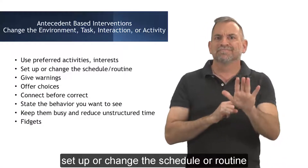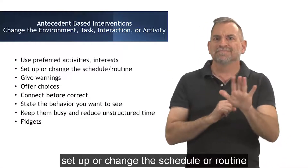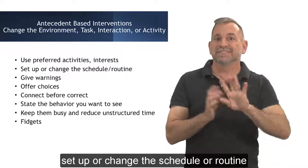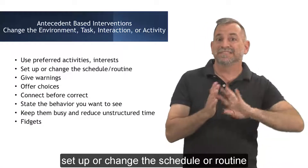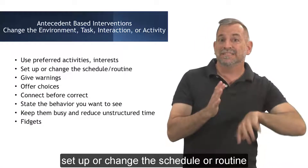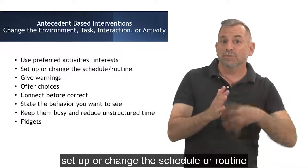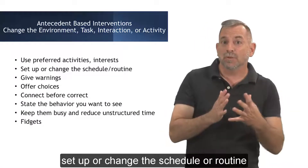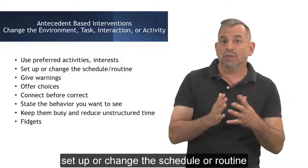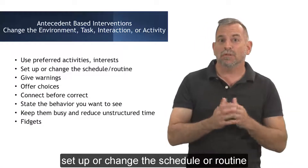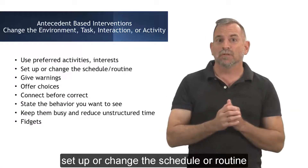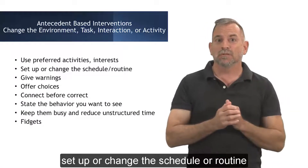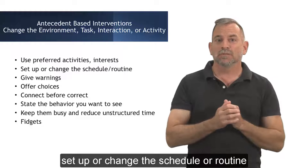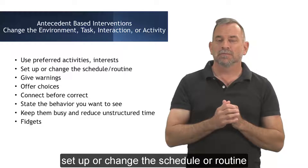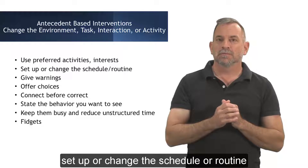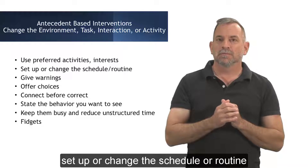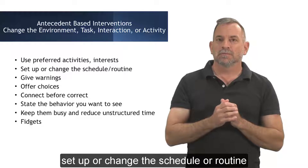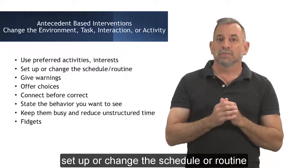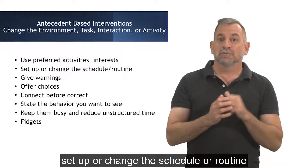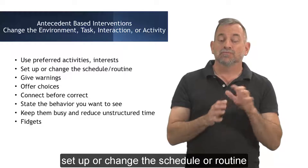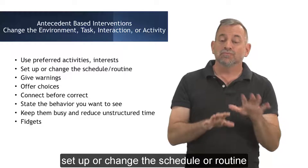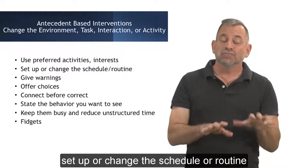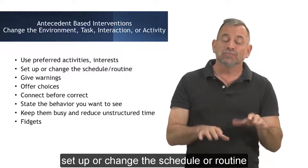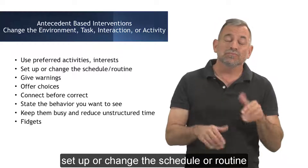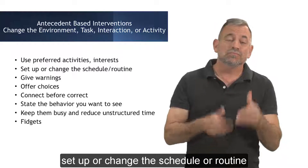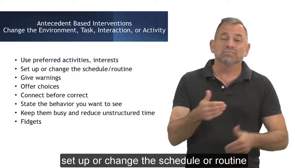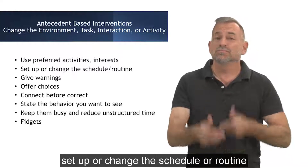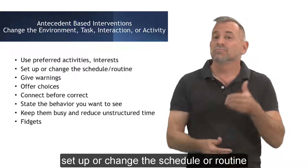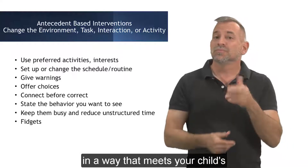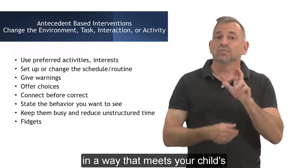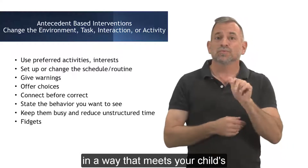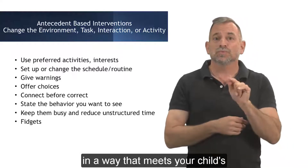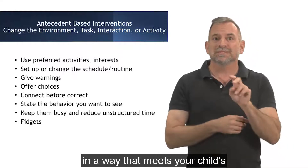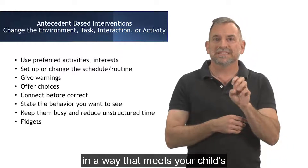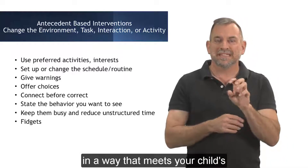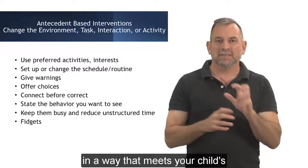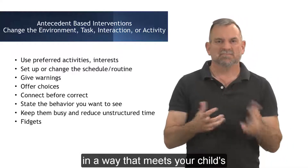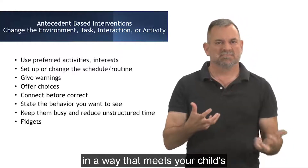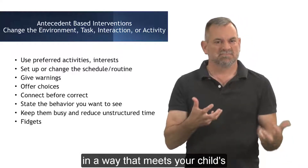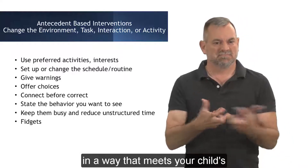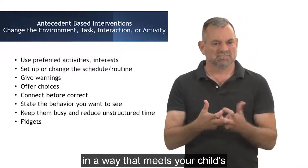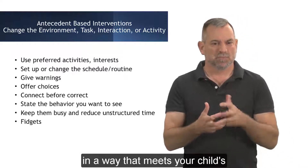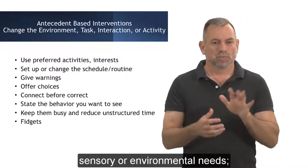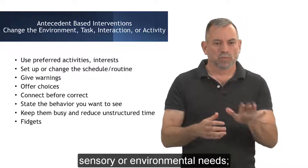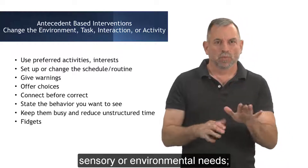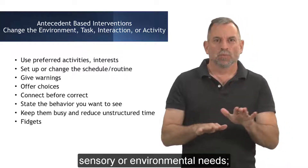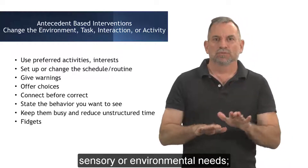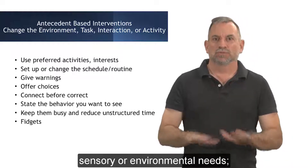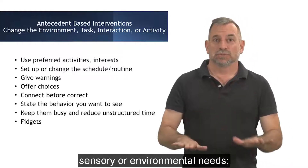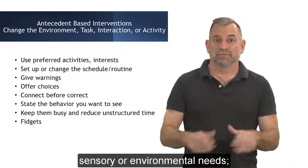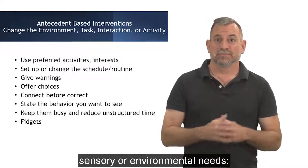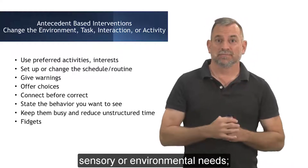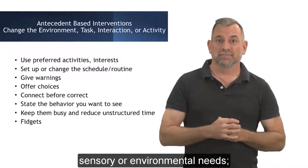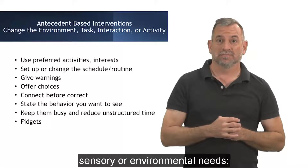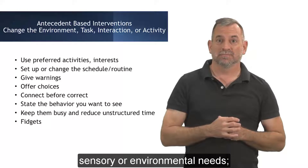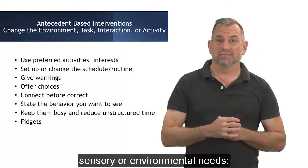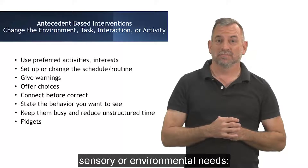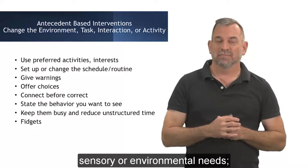Set up or change the schedule or routine in a way that meets your child's sensory or environmental